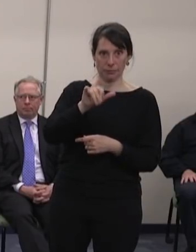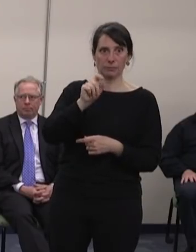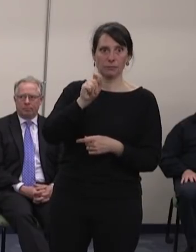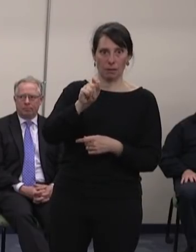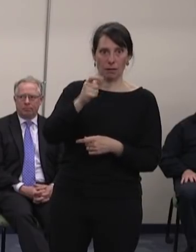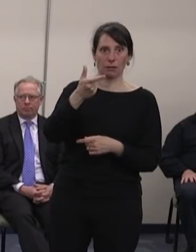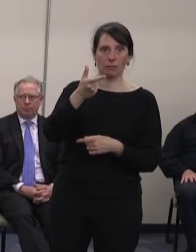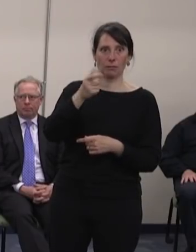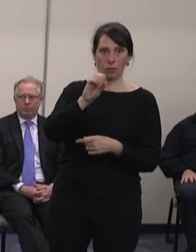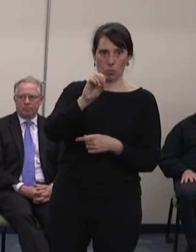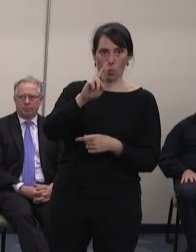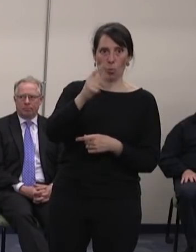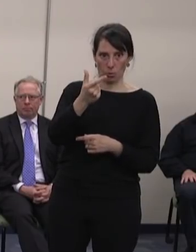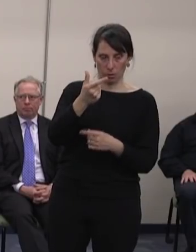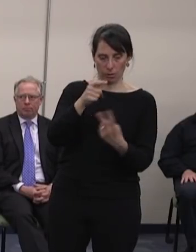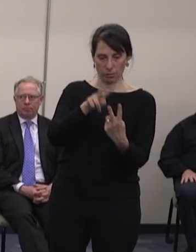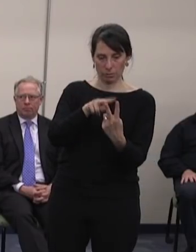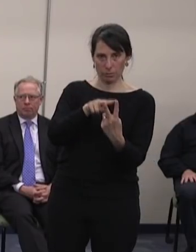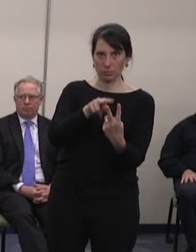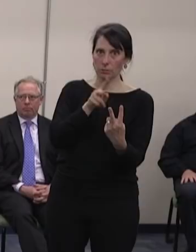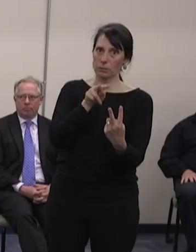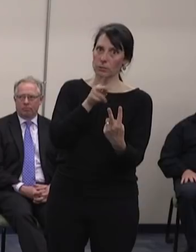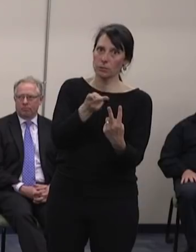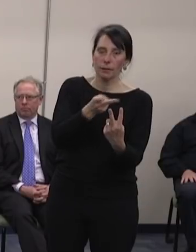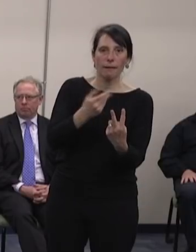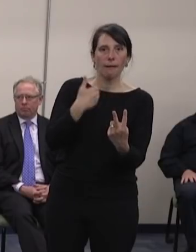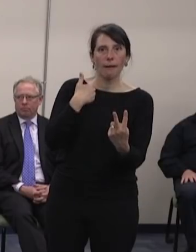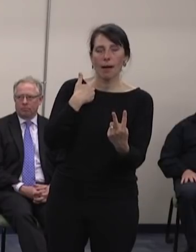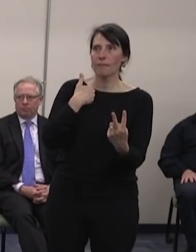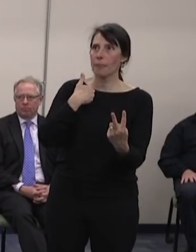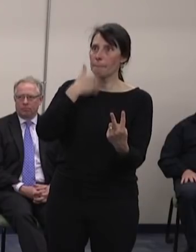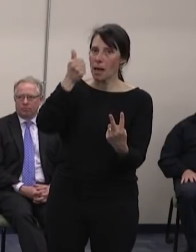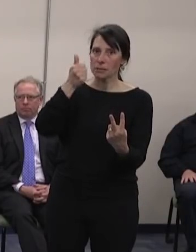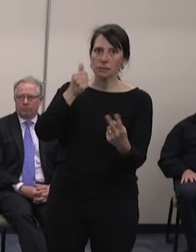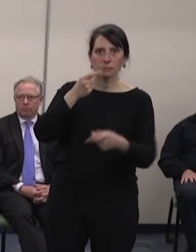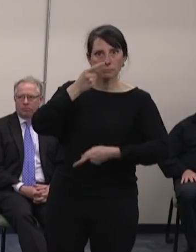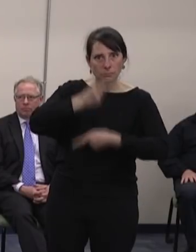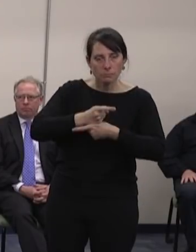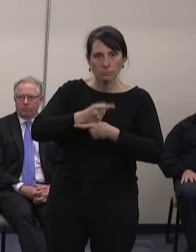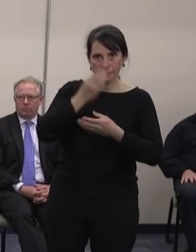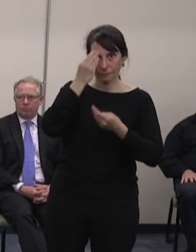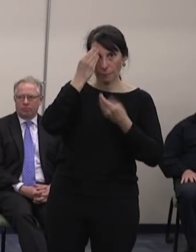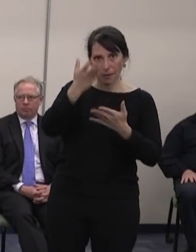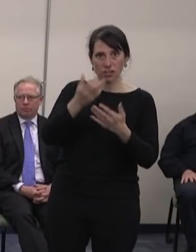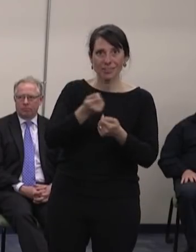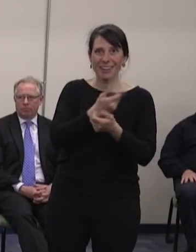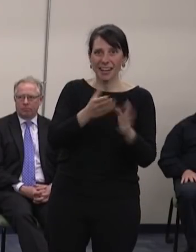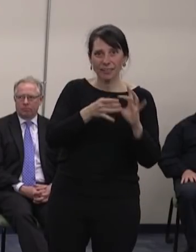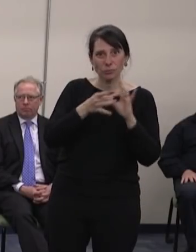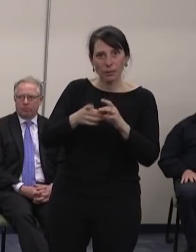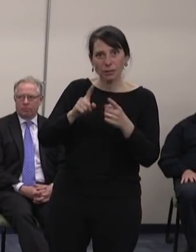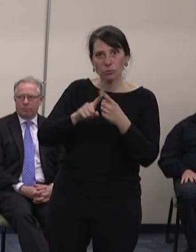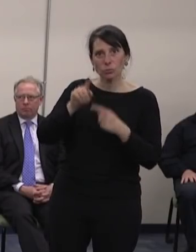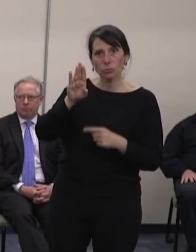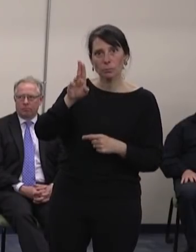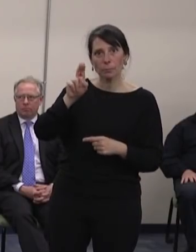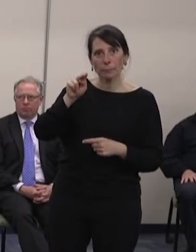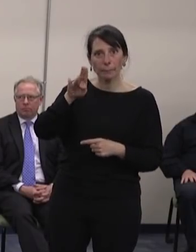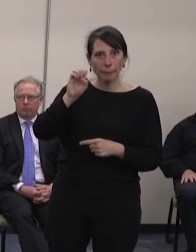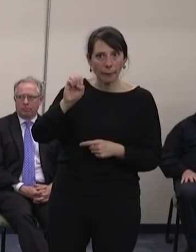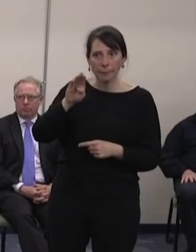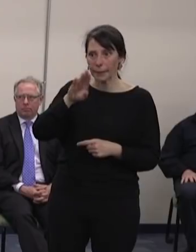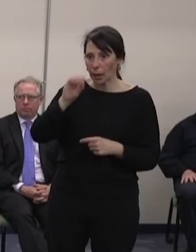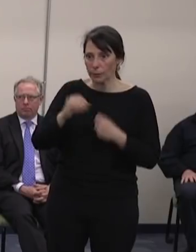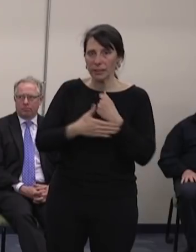of information related to COVID-19, related to county operations, that you can